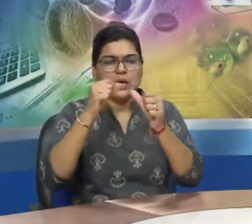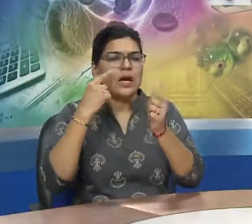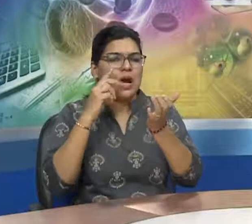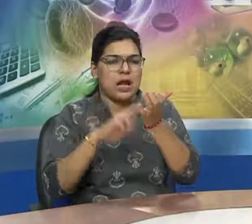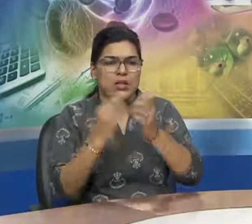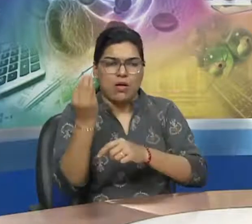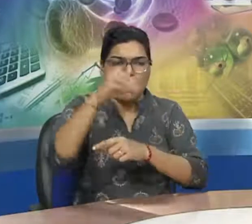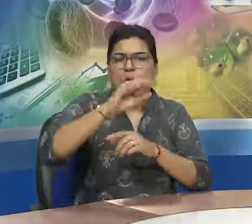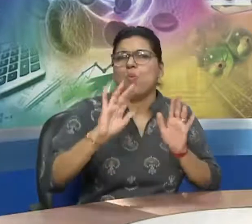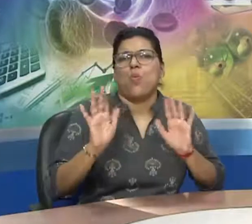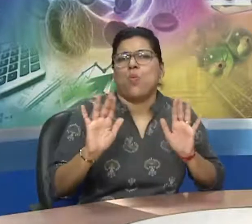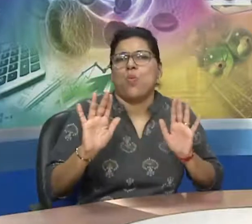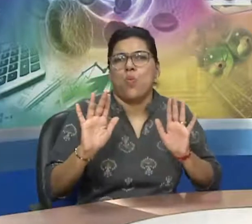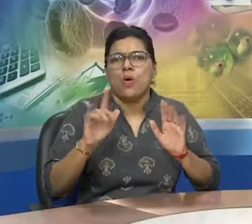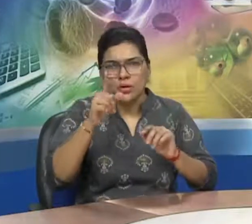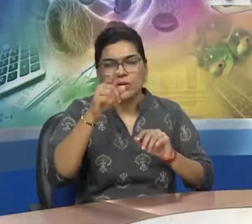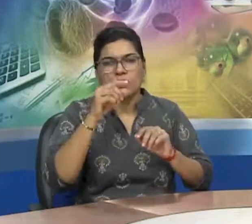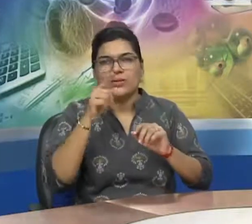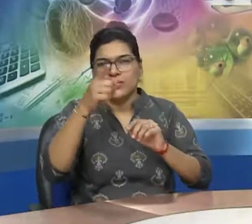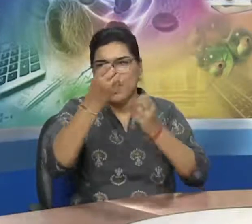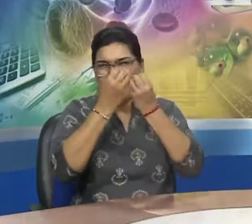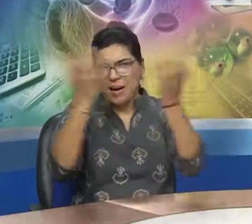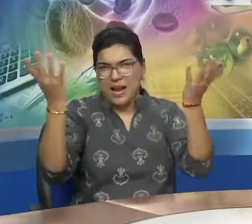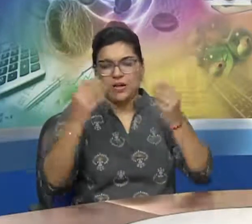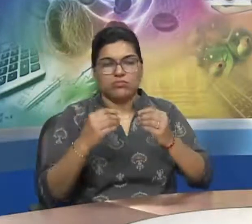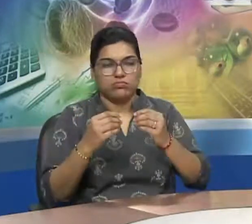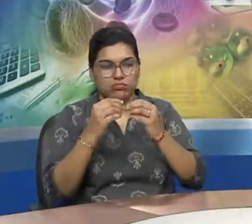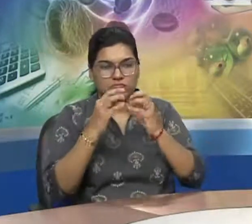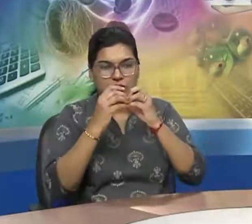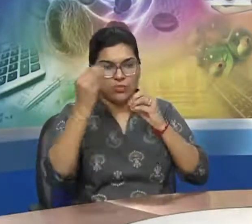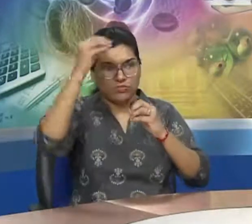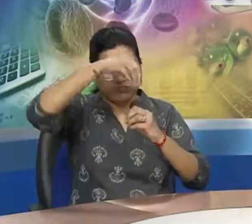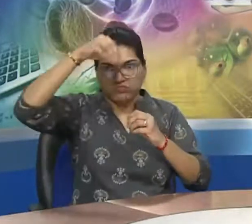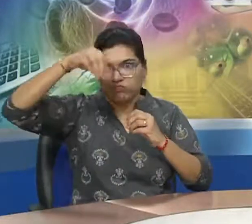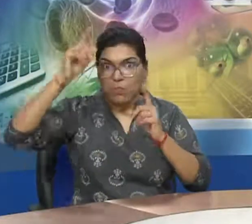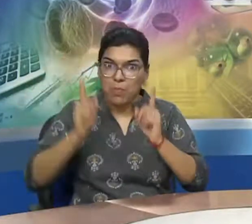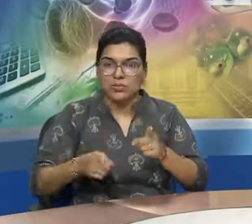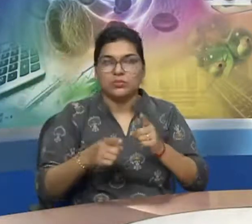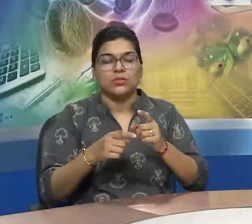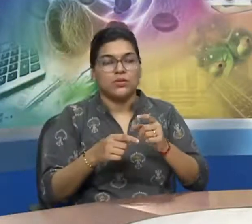So you can easily look at the example and understand them.